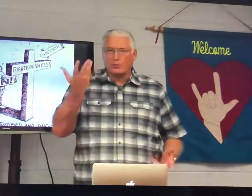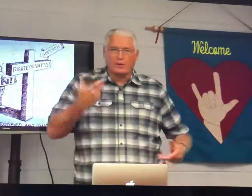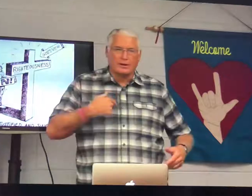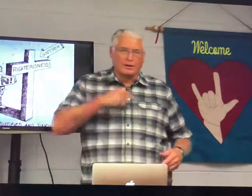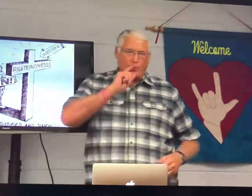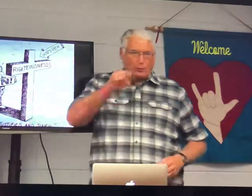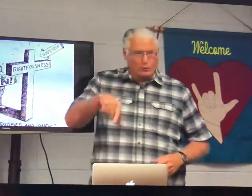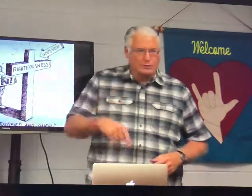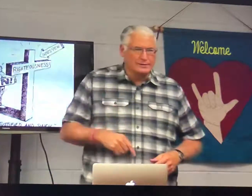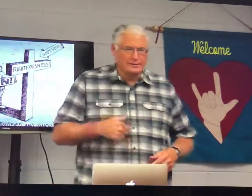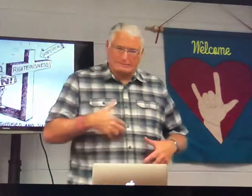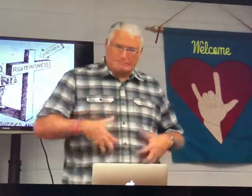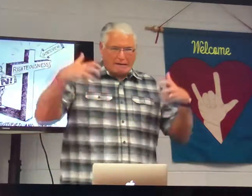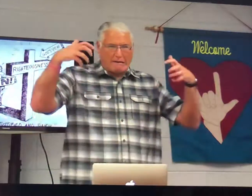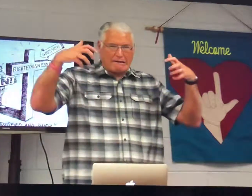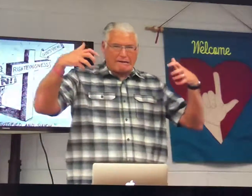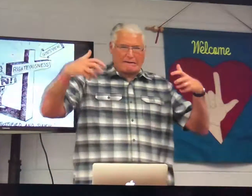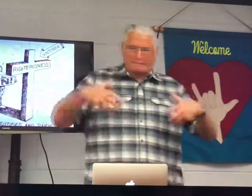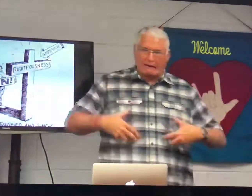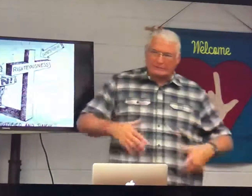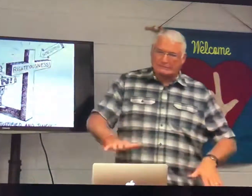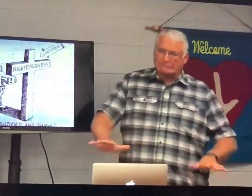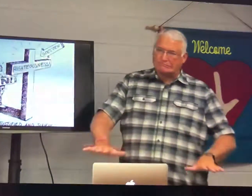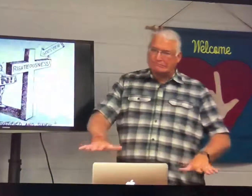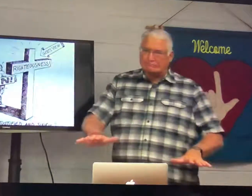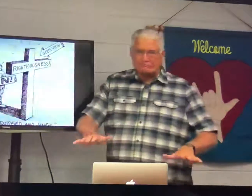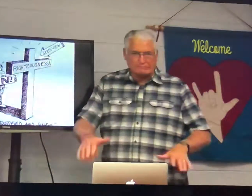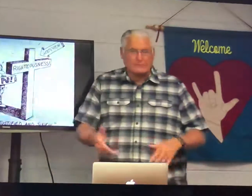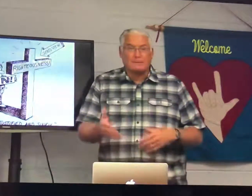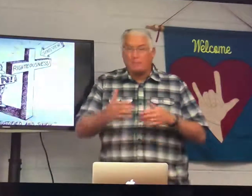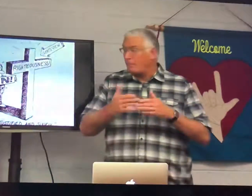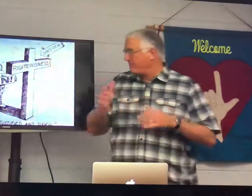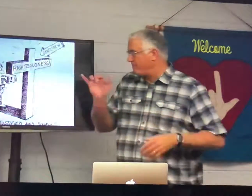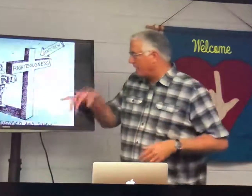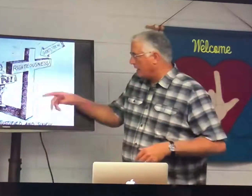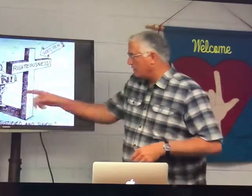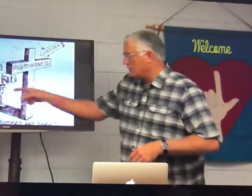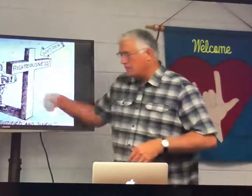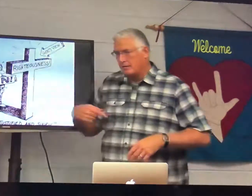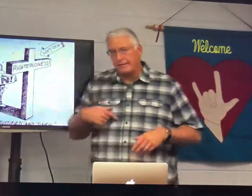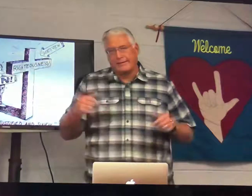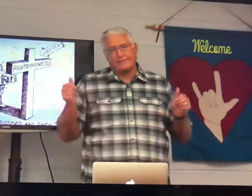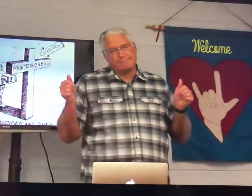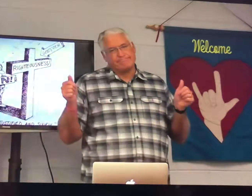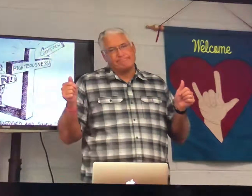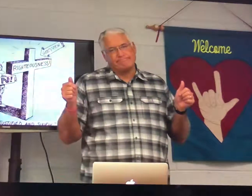T-Mobile stands ready to serve you. That's why we're providing half-off family lines to all military.